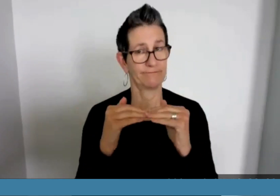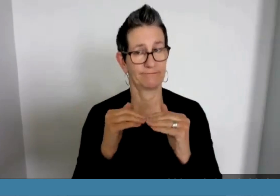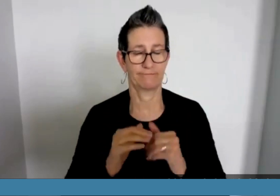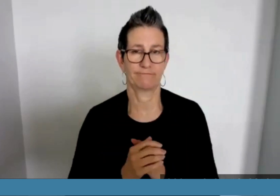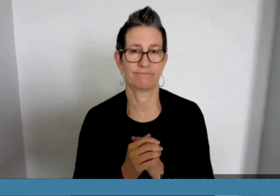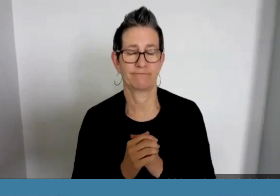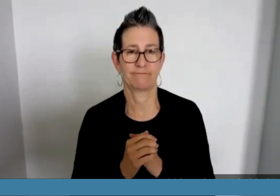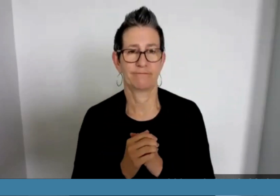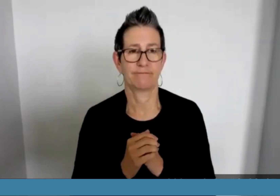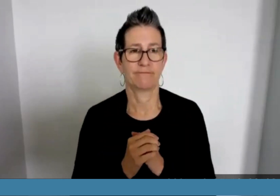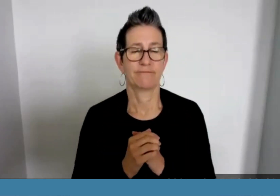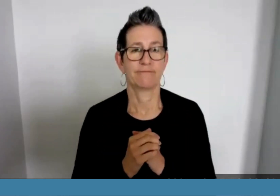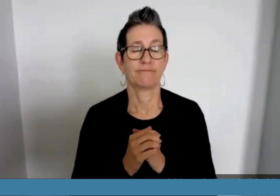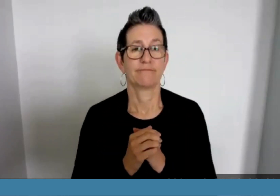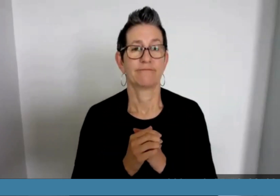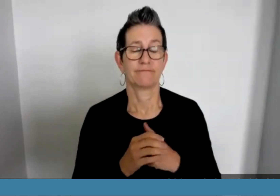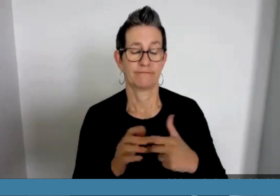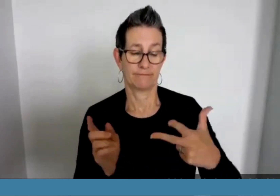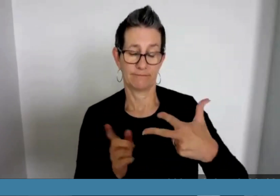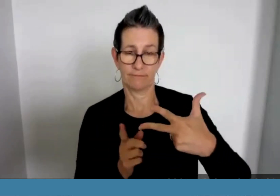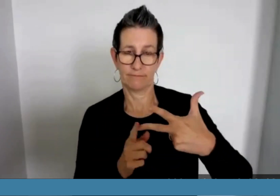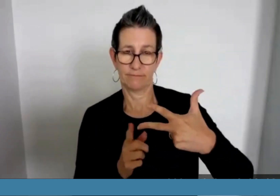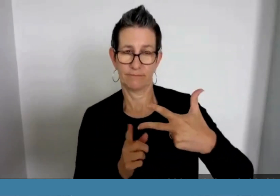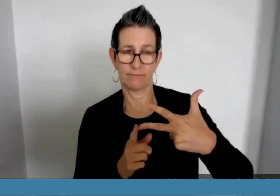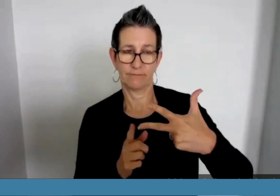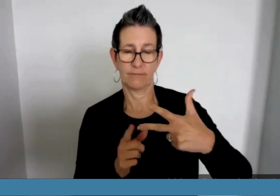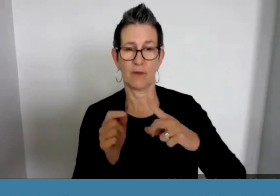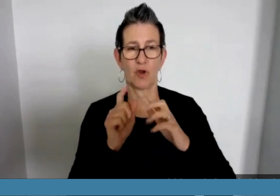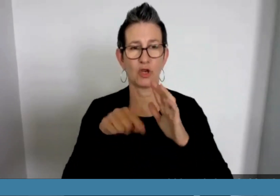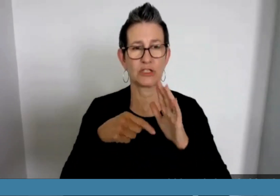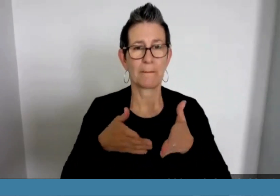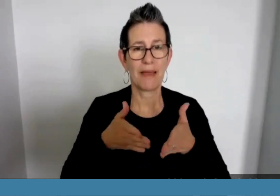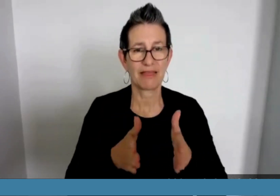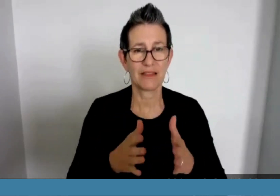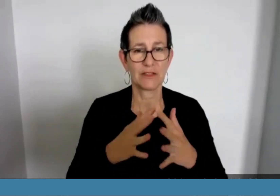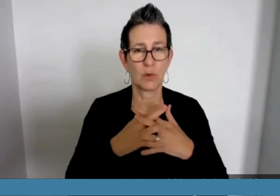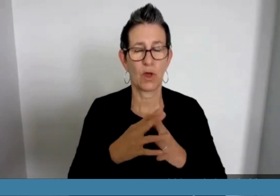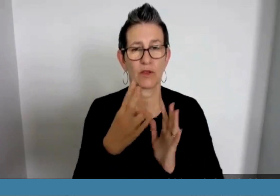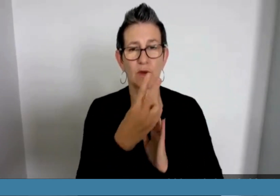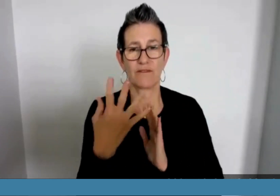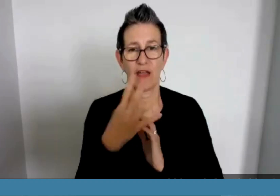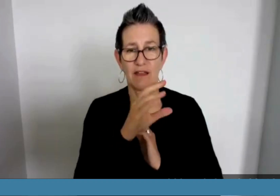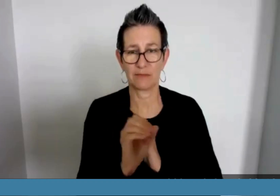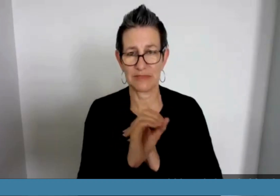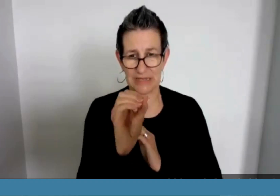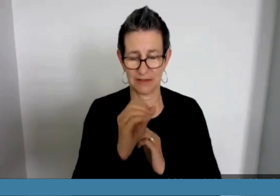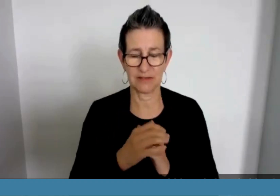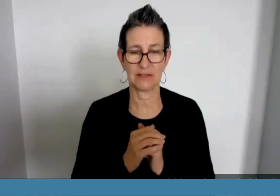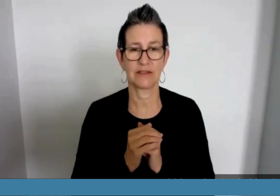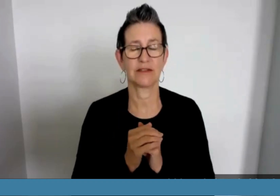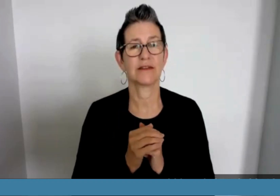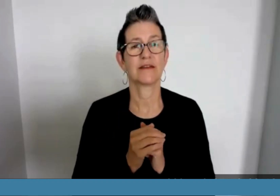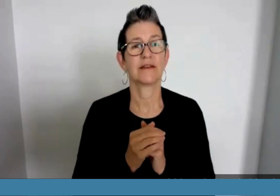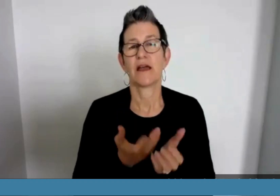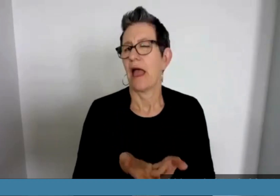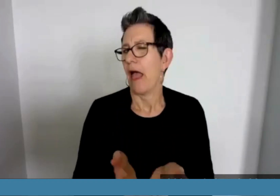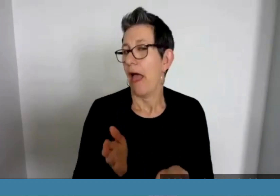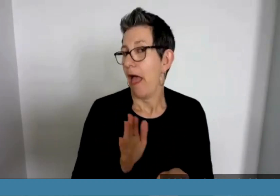The next criterion is the project methods, which is worth 25%. And this is about how you'll do the